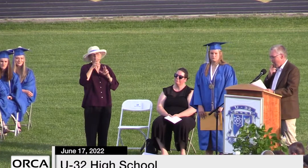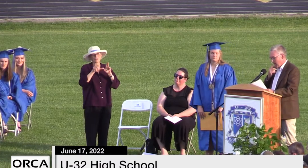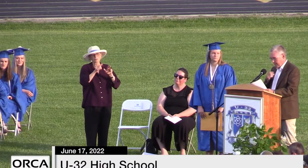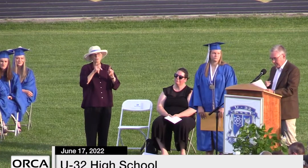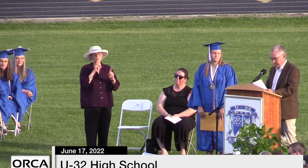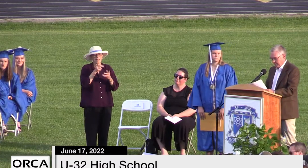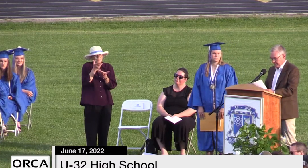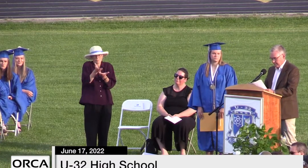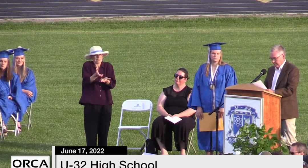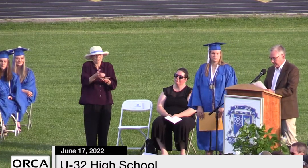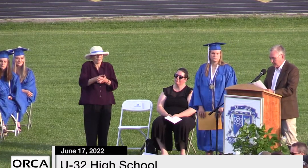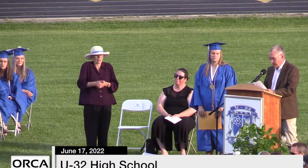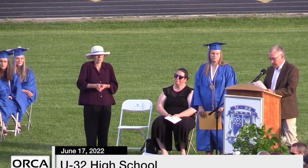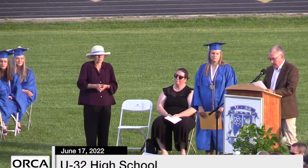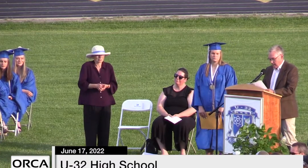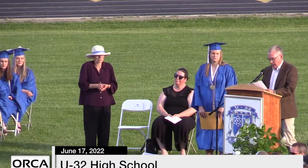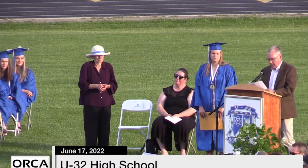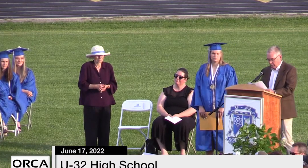room.